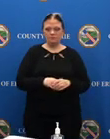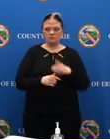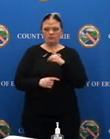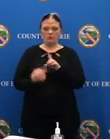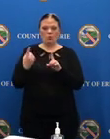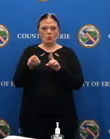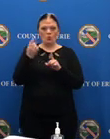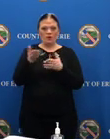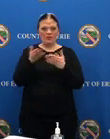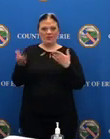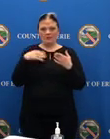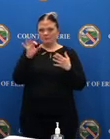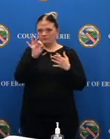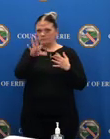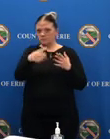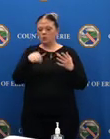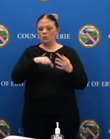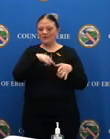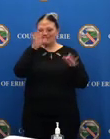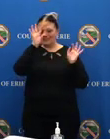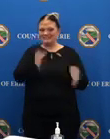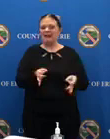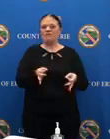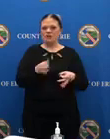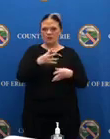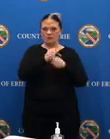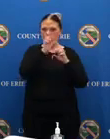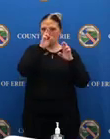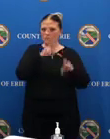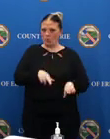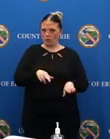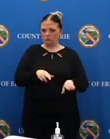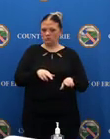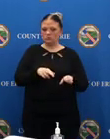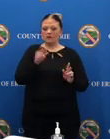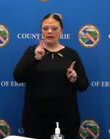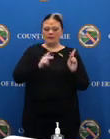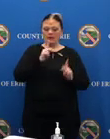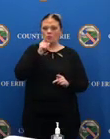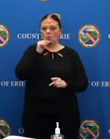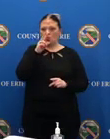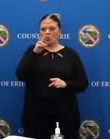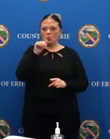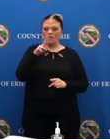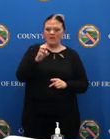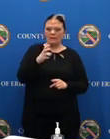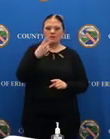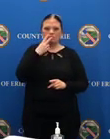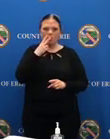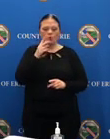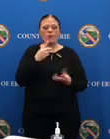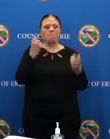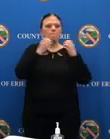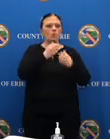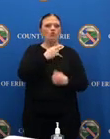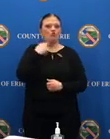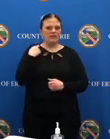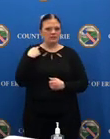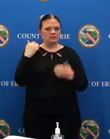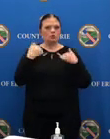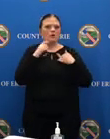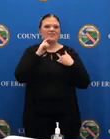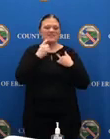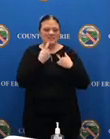the one thing I would note is we've definitely gotten reports that individuals who vape or smoke are more at risk to having